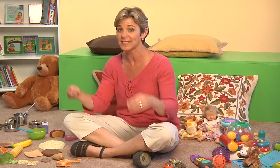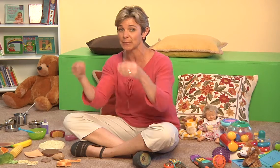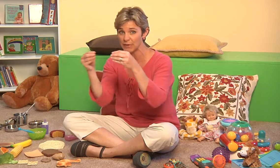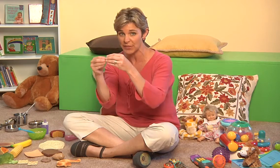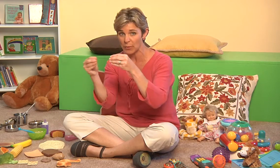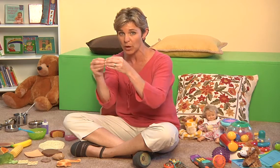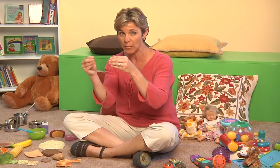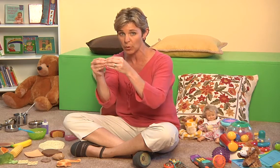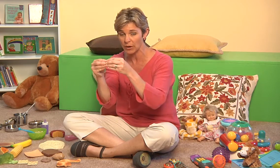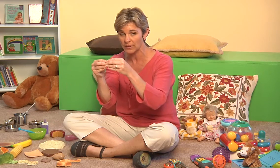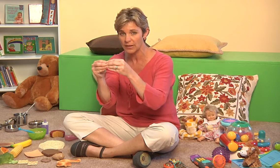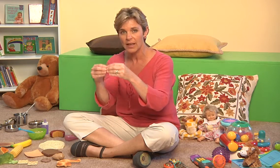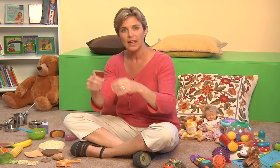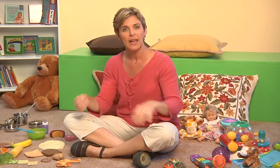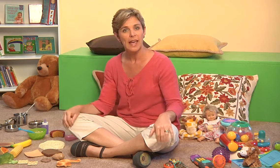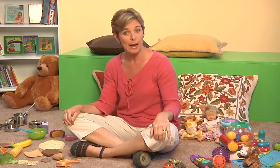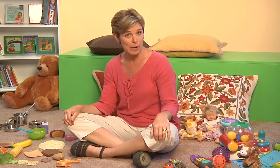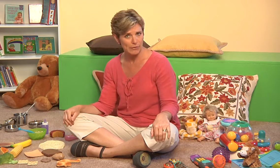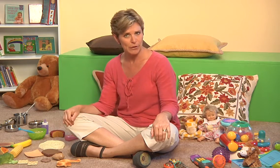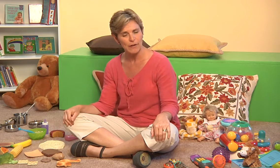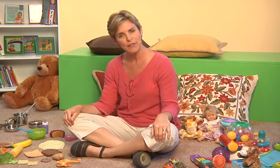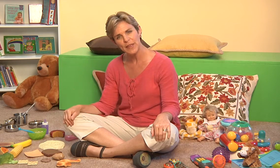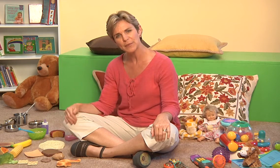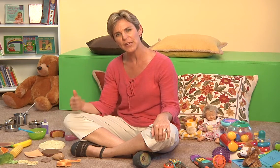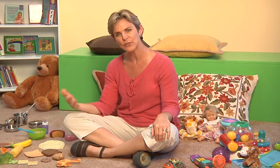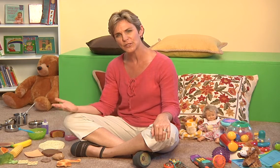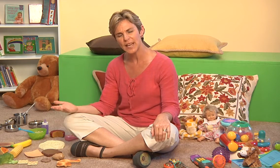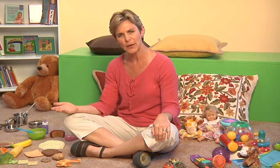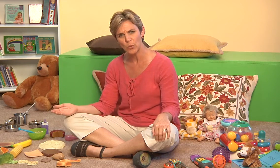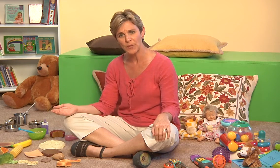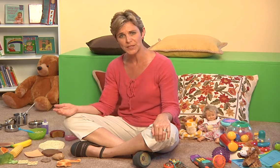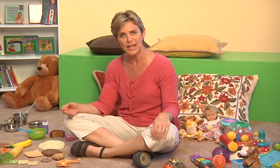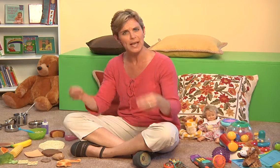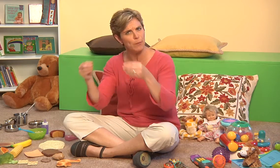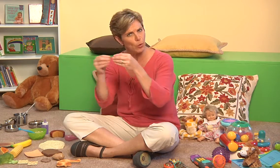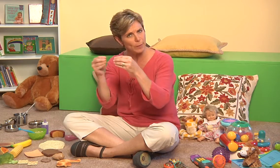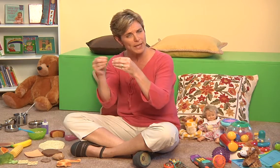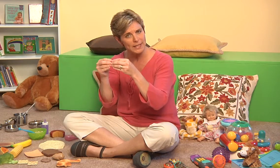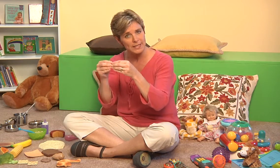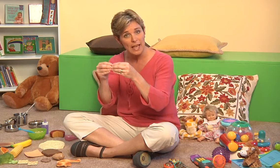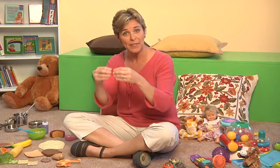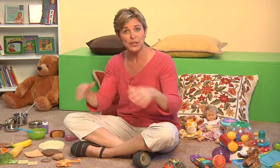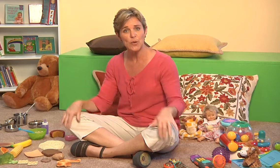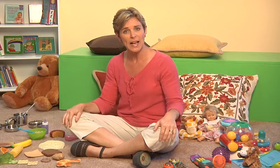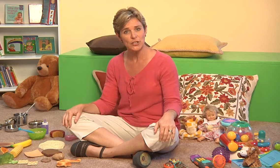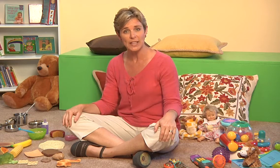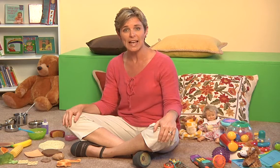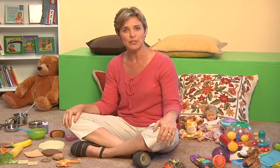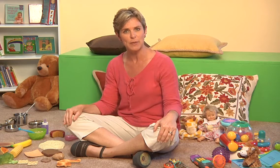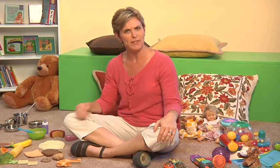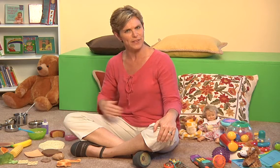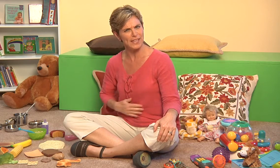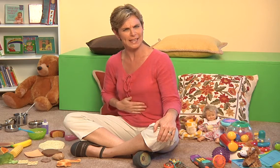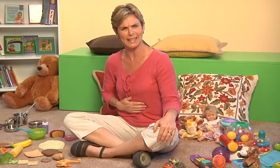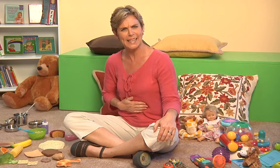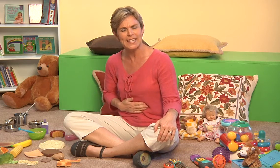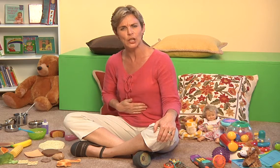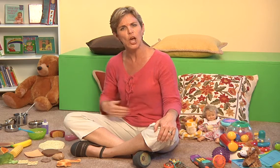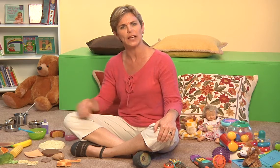them if they want more. However, for them to understand what the sign more means, they do actually have to be feeling a keen longing